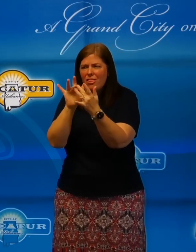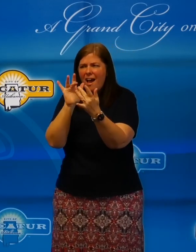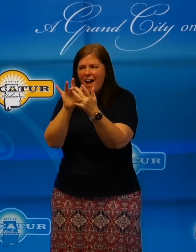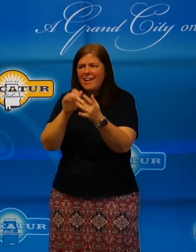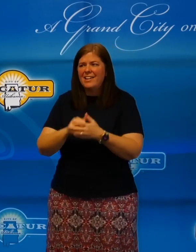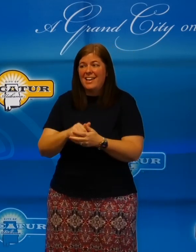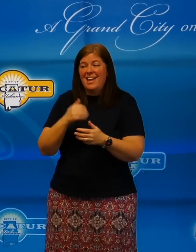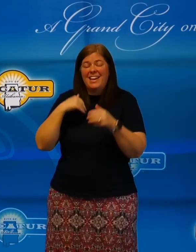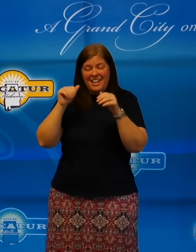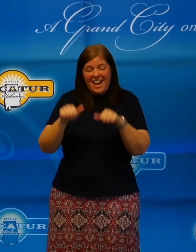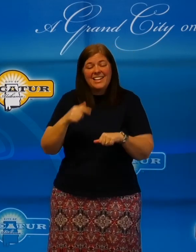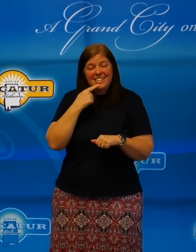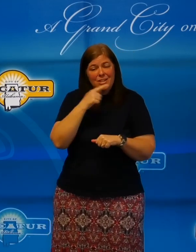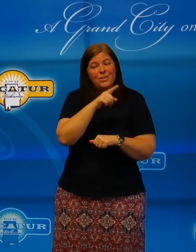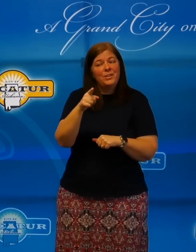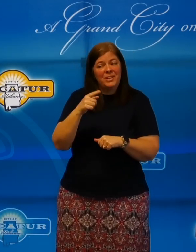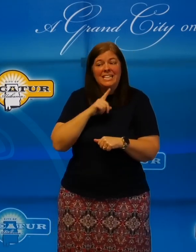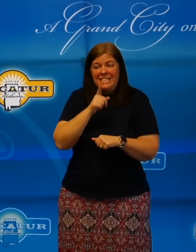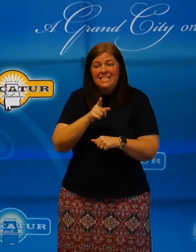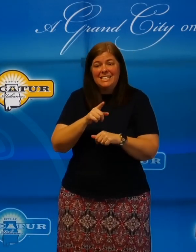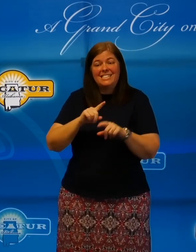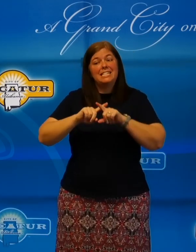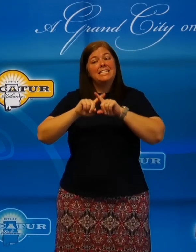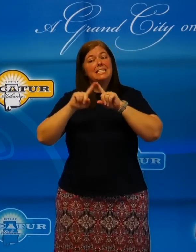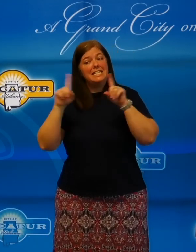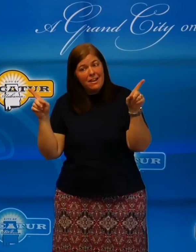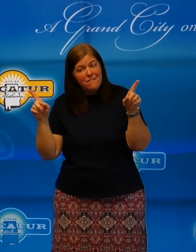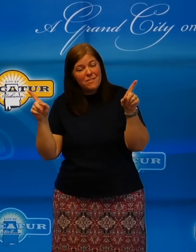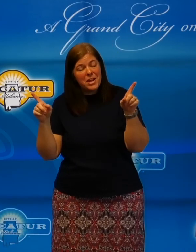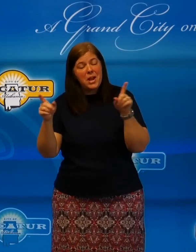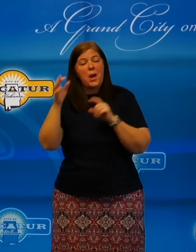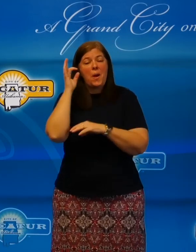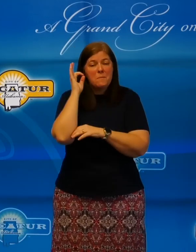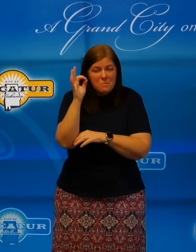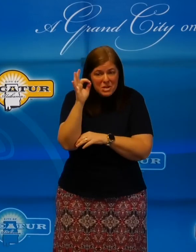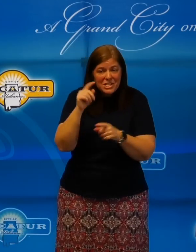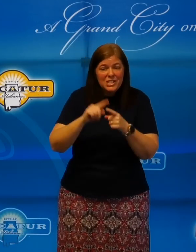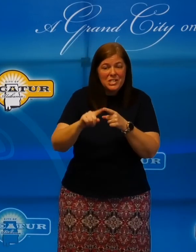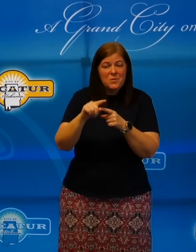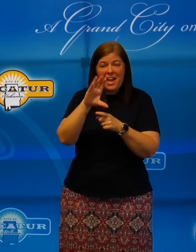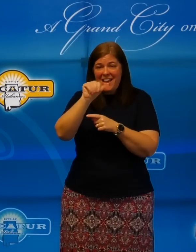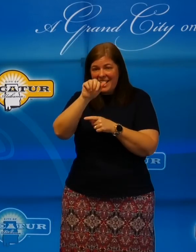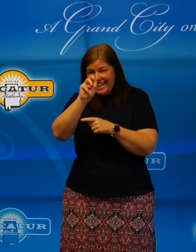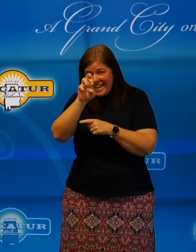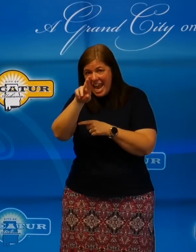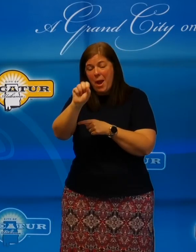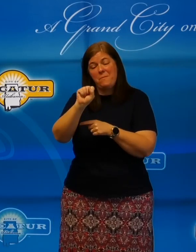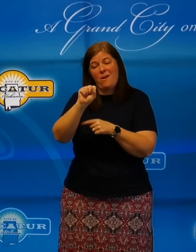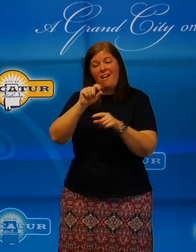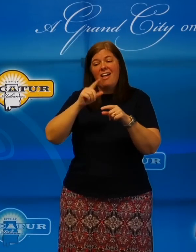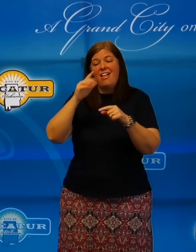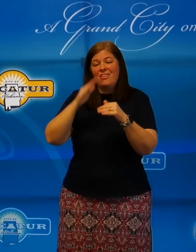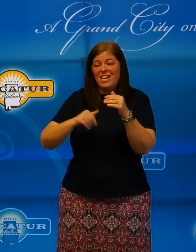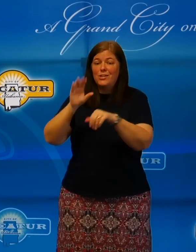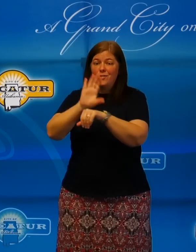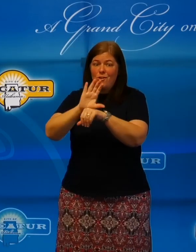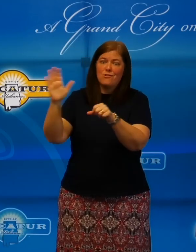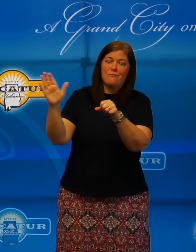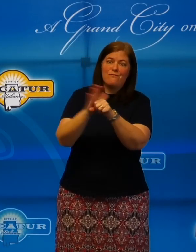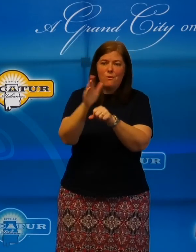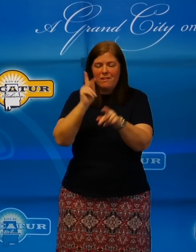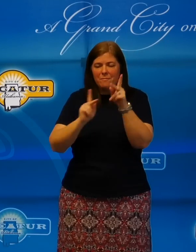I can tell you it's different preaching to a camera than it is preaching to a congregation full of people. But it is something that